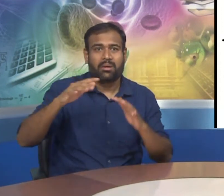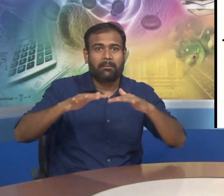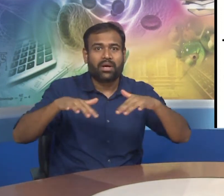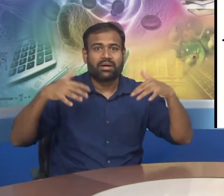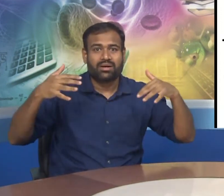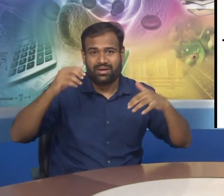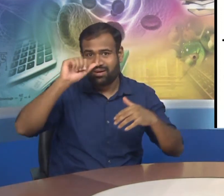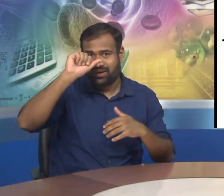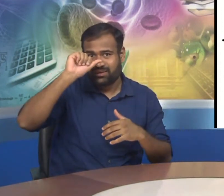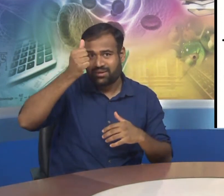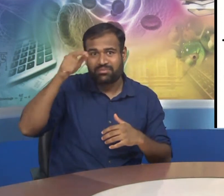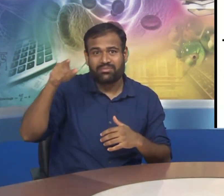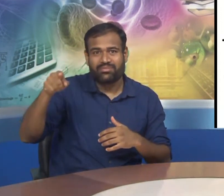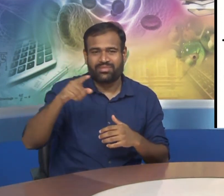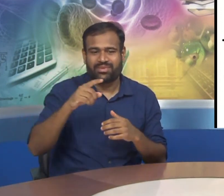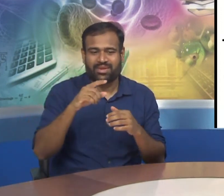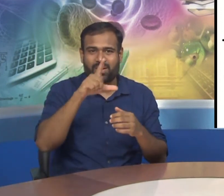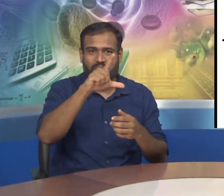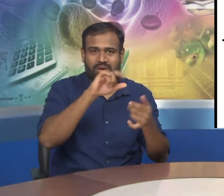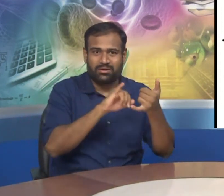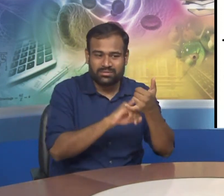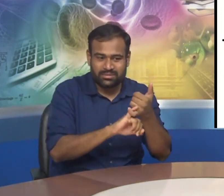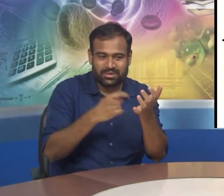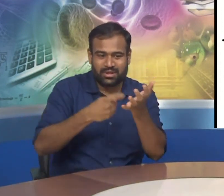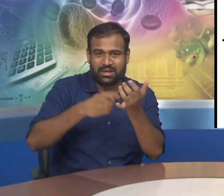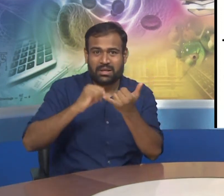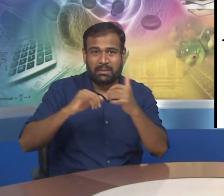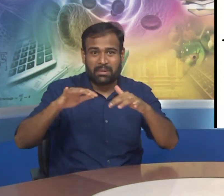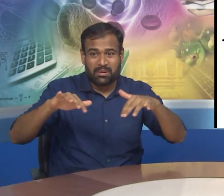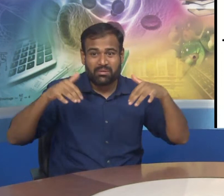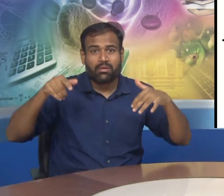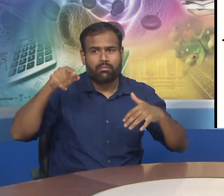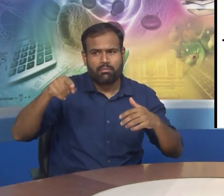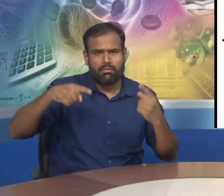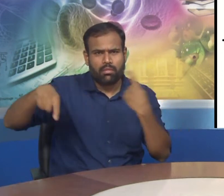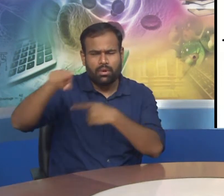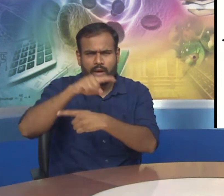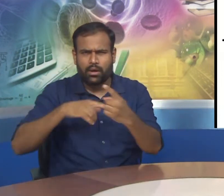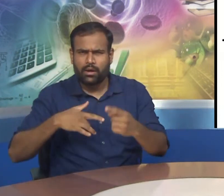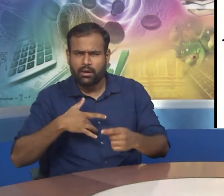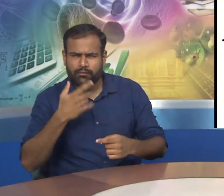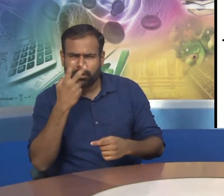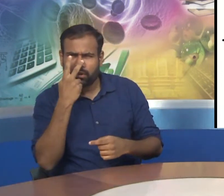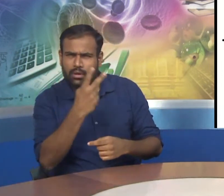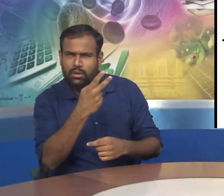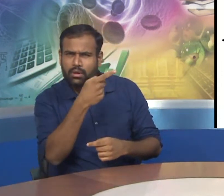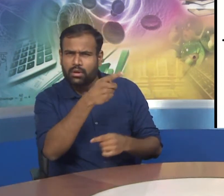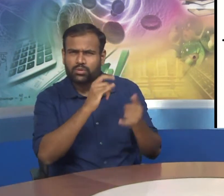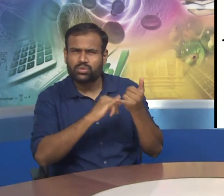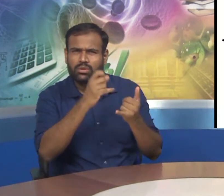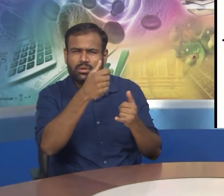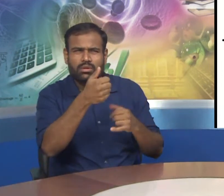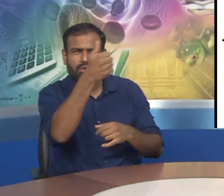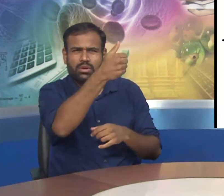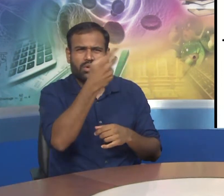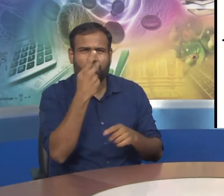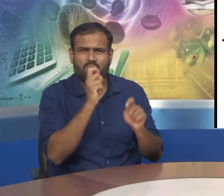the address by each House of the Parliament, supported by a majority of total membership of the